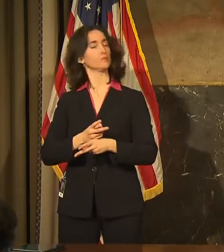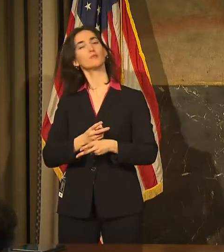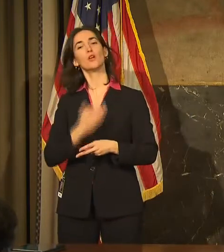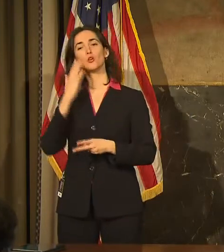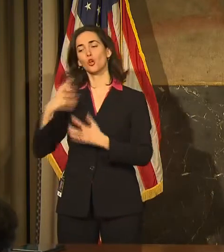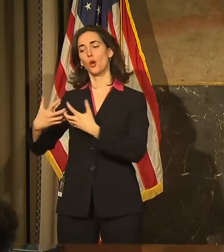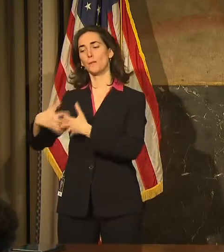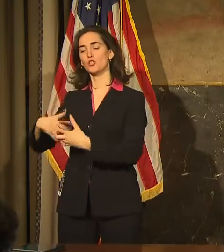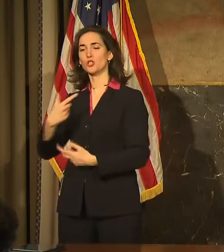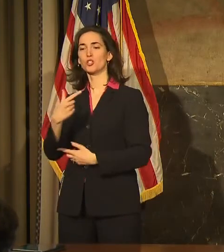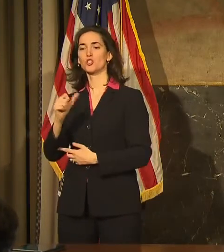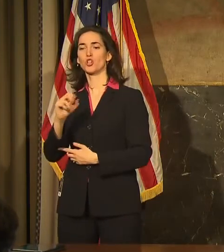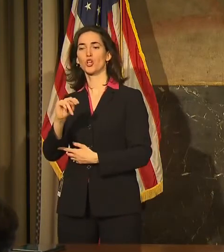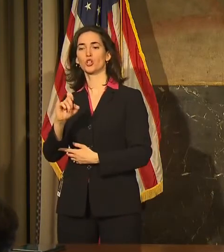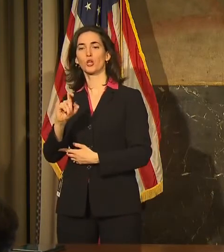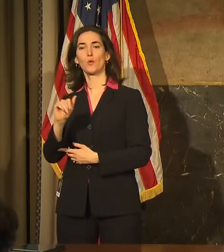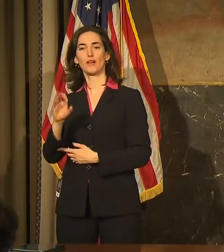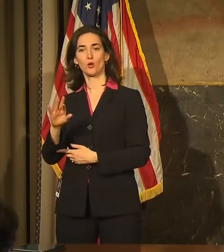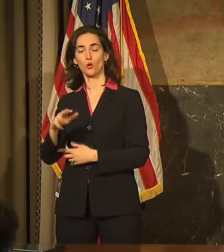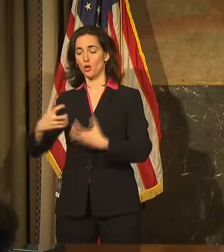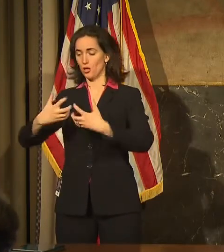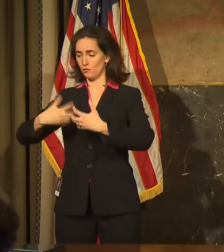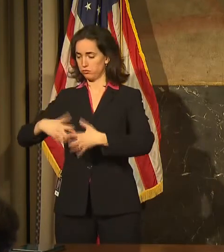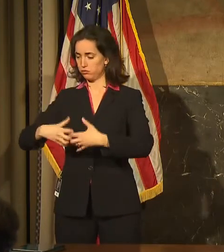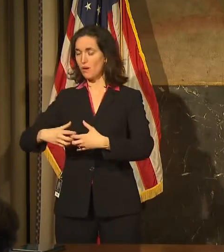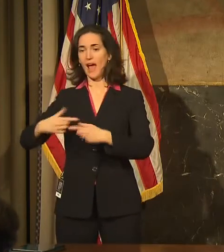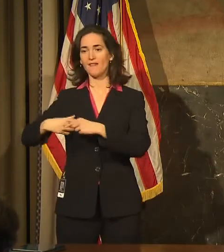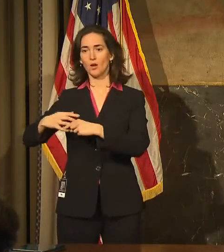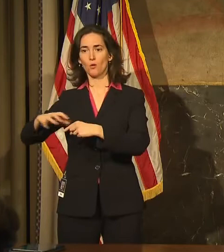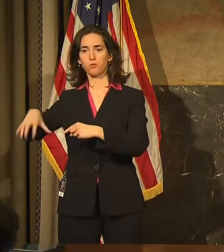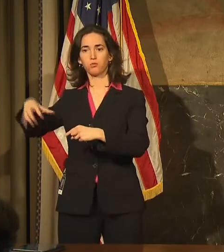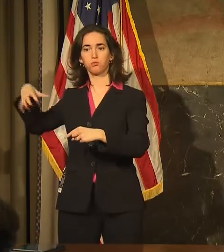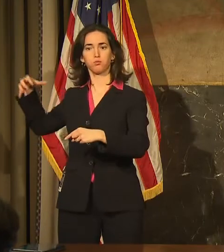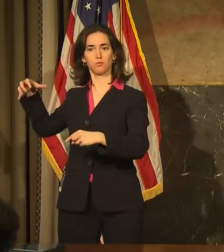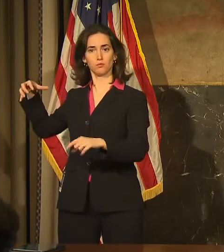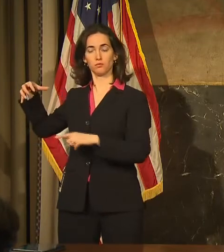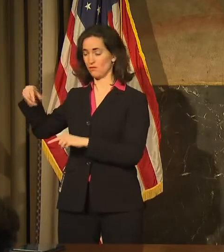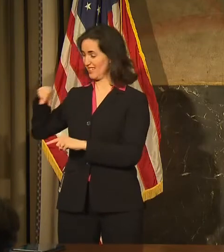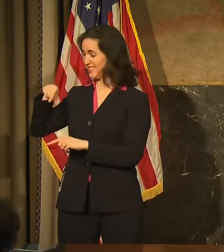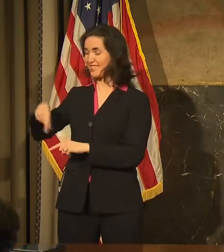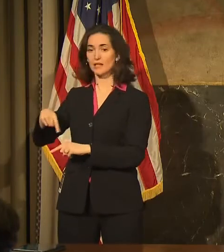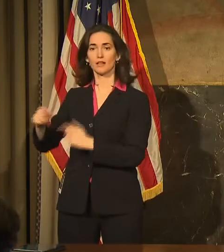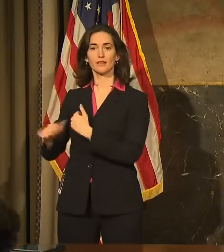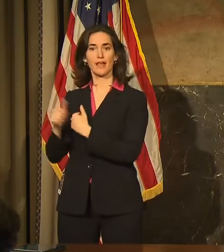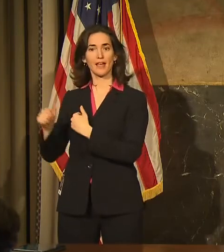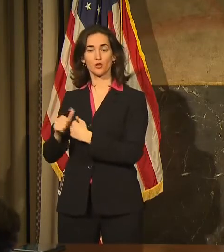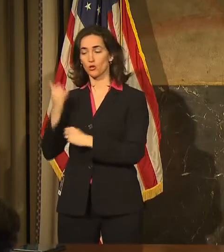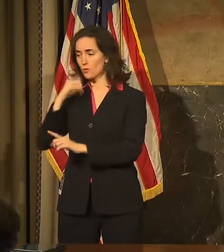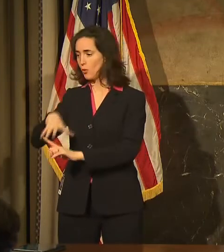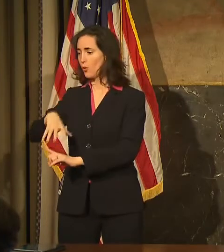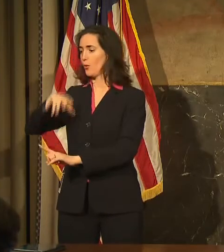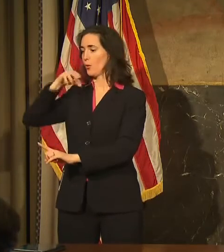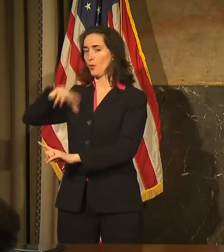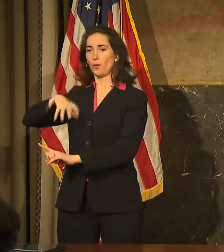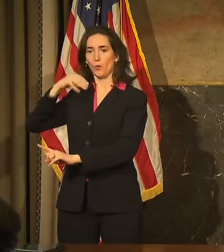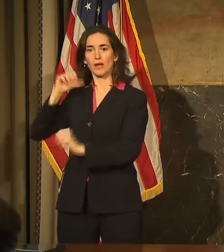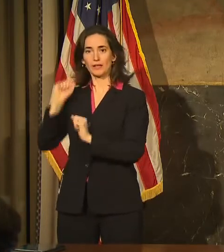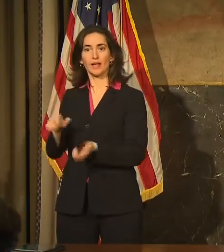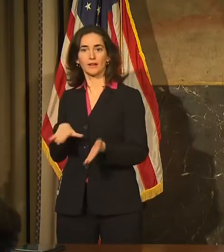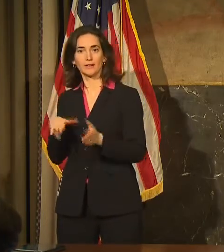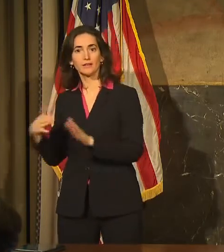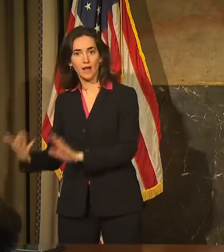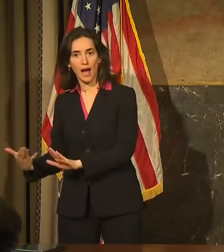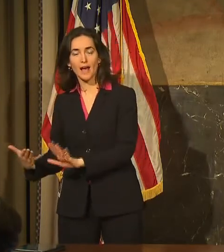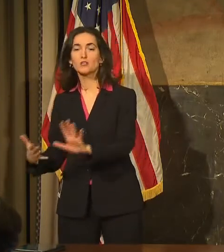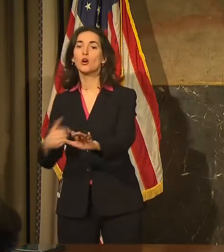generators produce carbon monoxide, which is poisonous and it's lethal if you're not careful. And so please make sure that